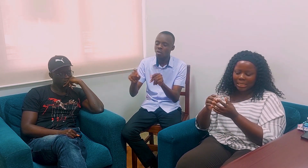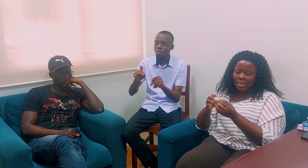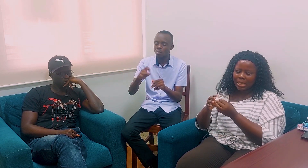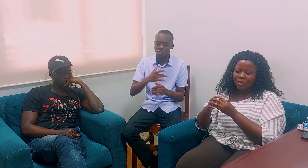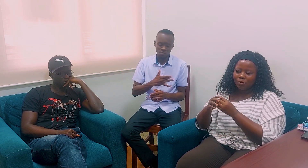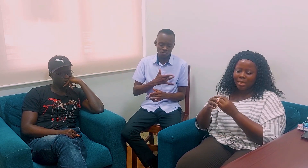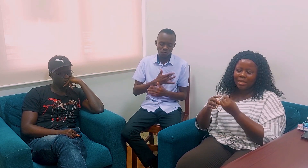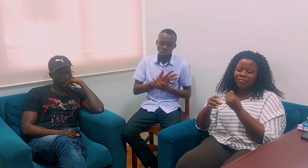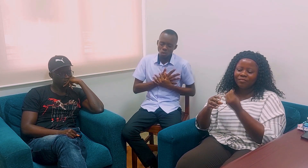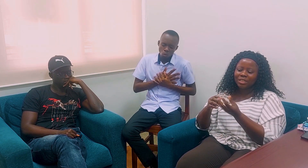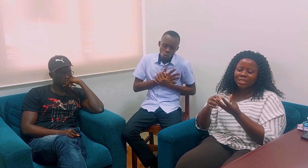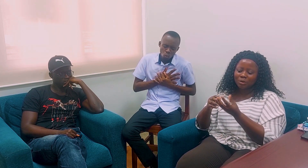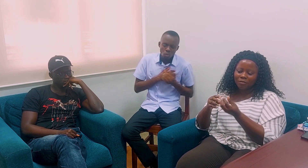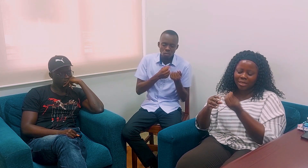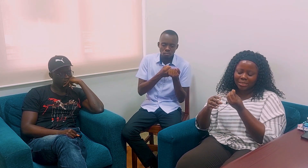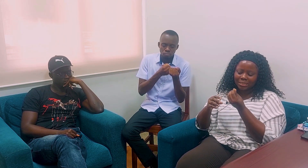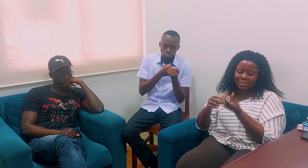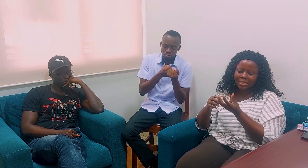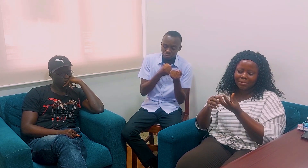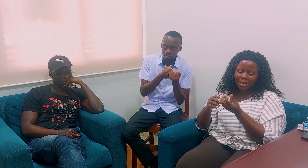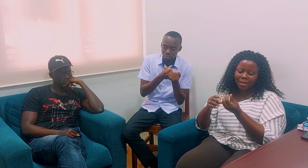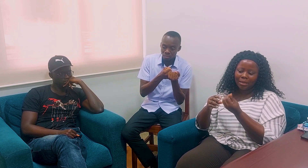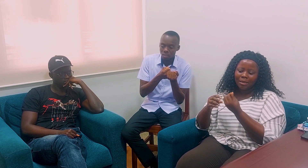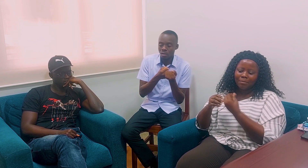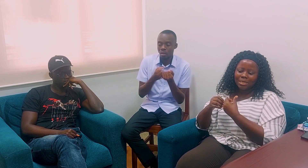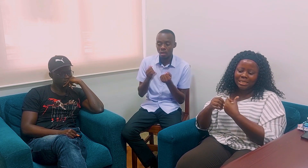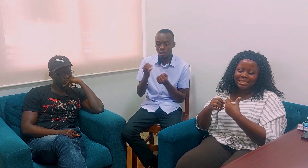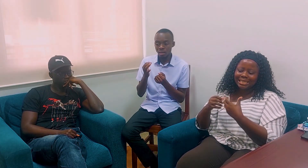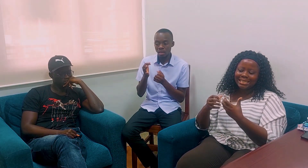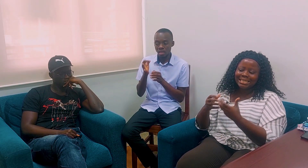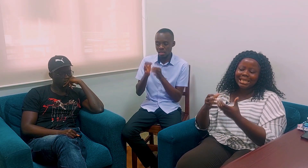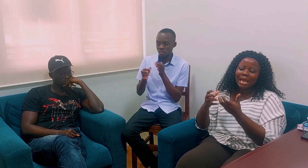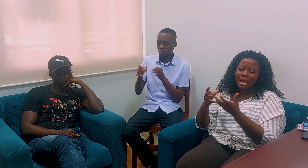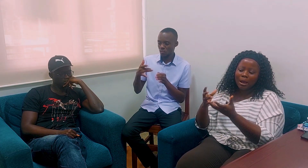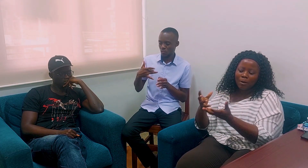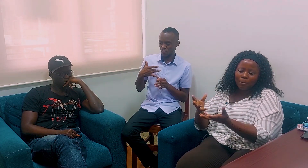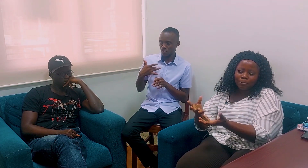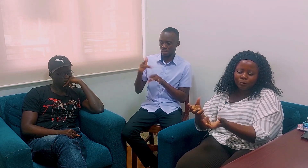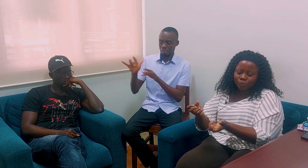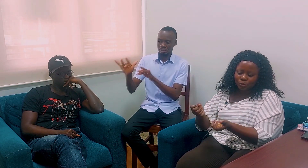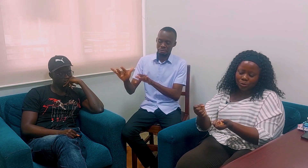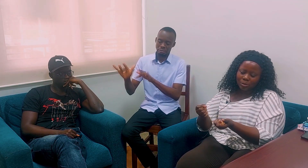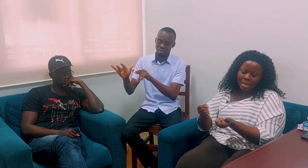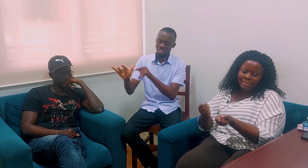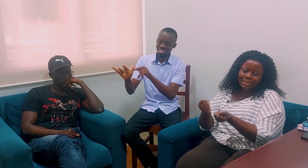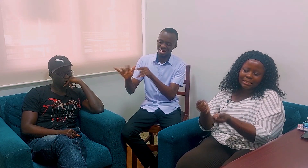sympathetic. It rather feeds off as a stigma, meaning they need help,